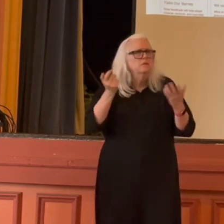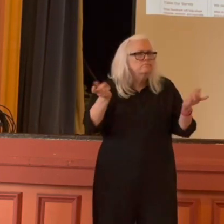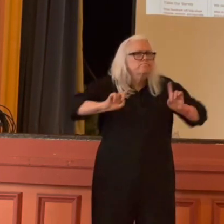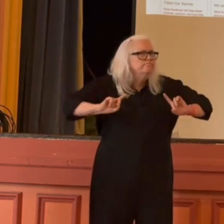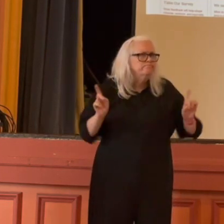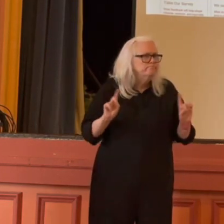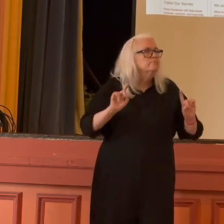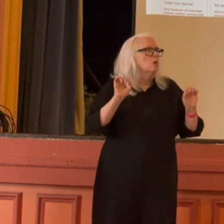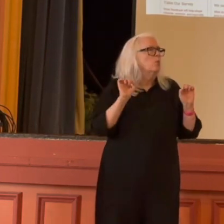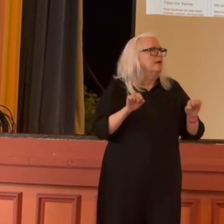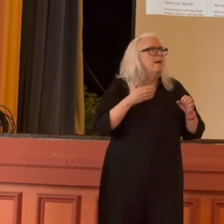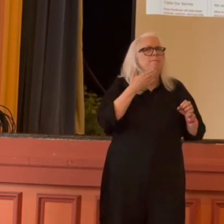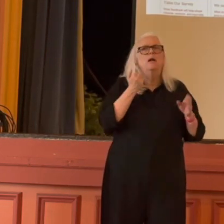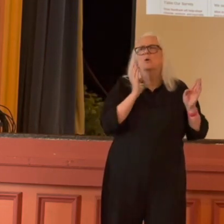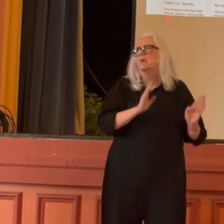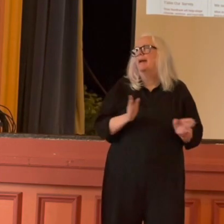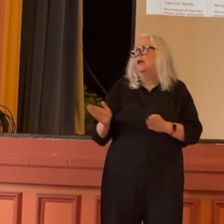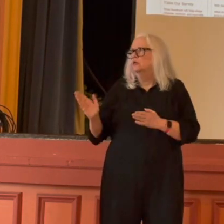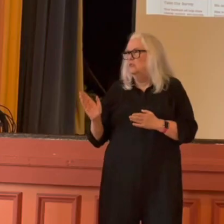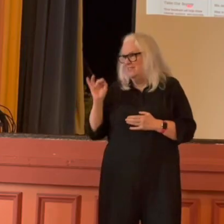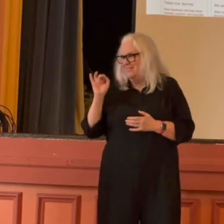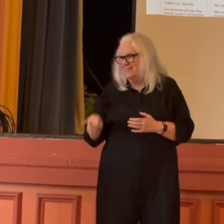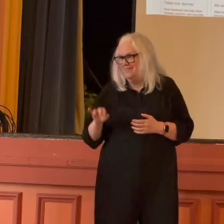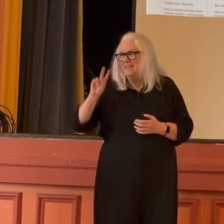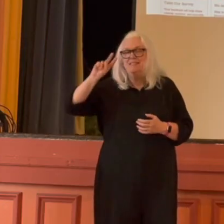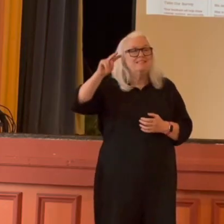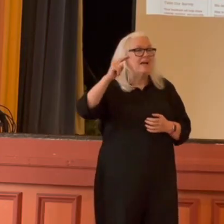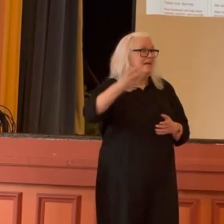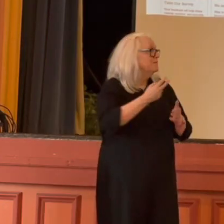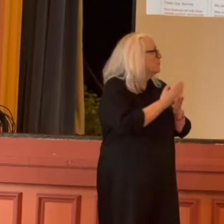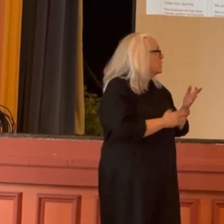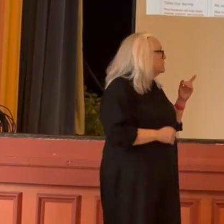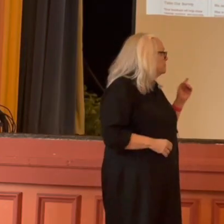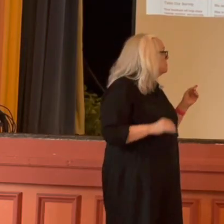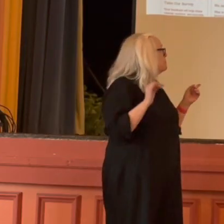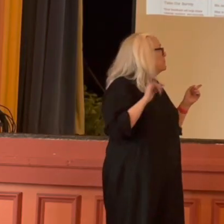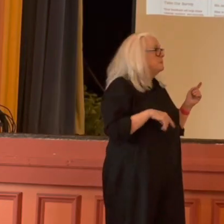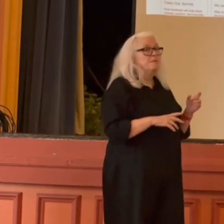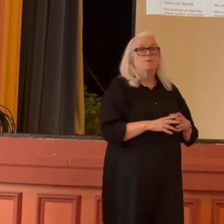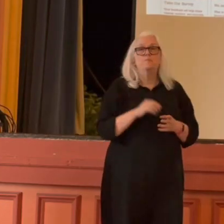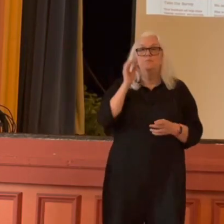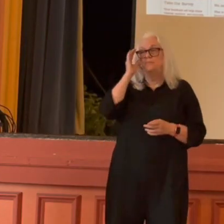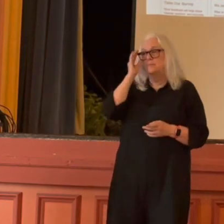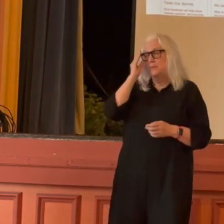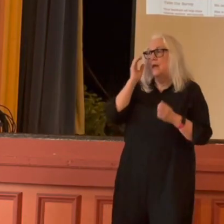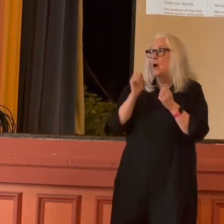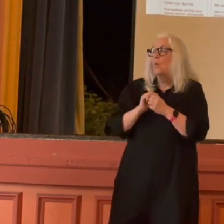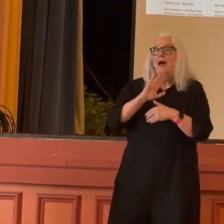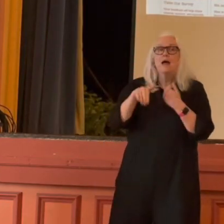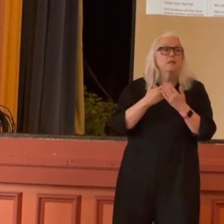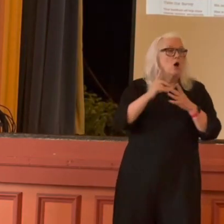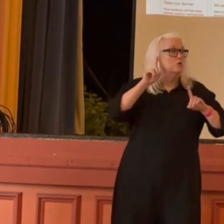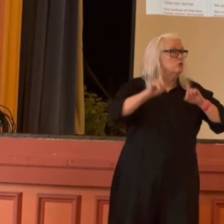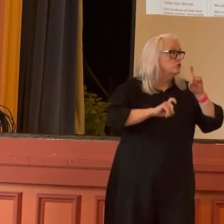be prepared with that information. Also, the second section. So with our survey, you'll find